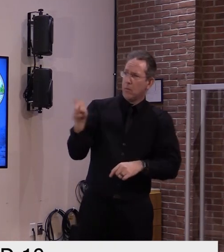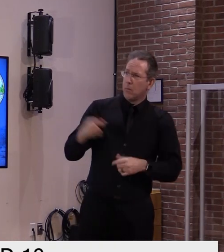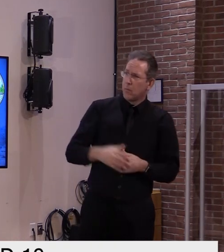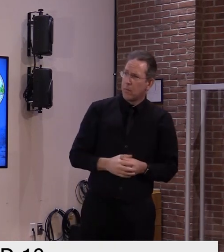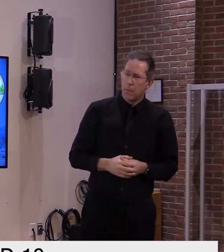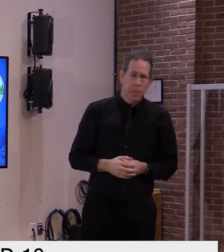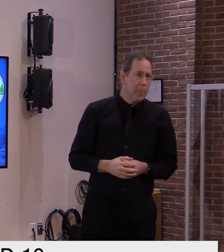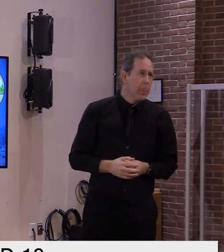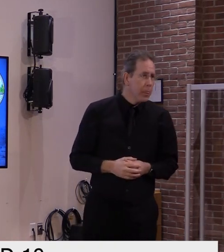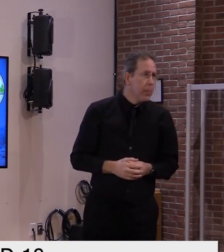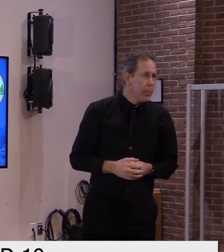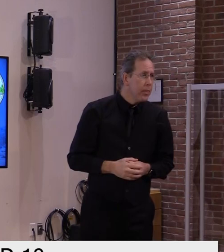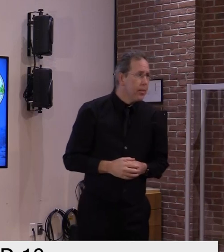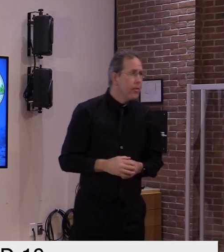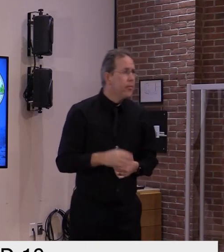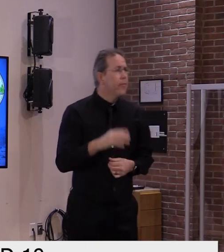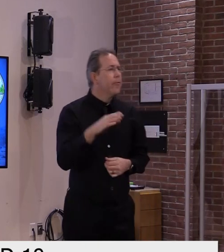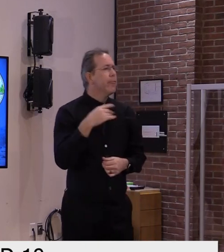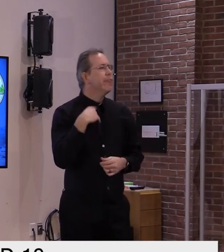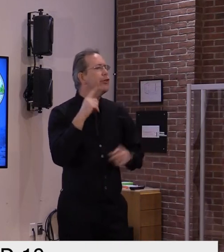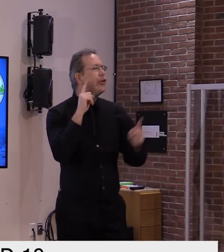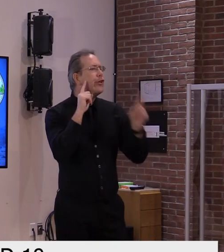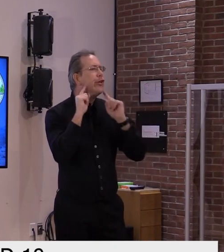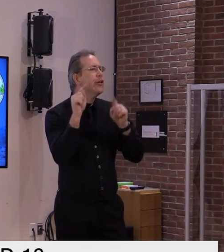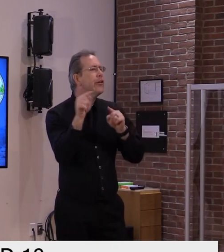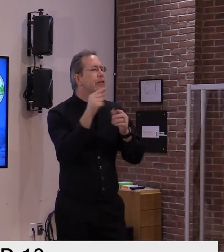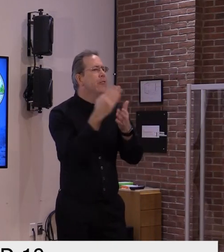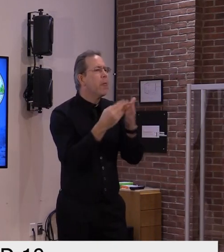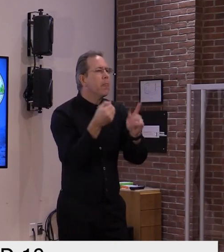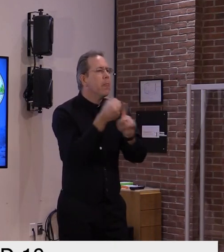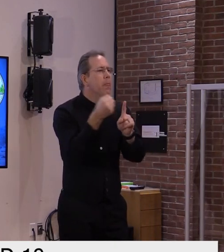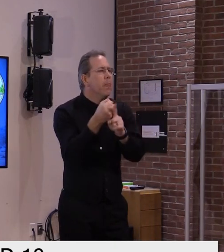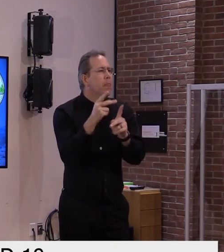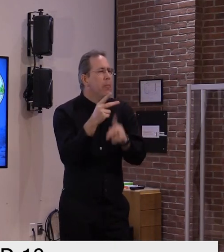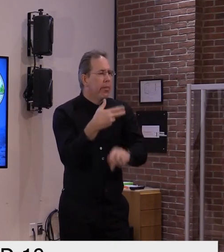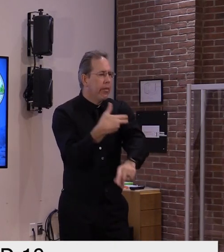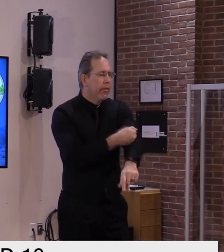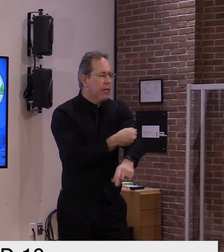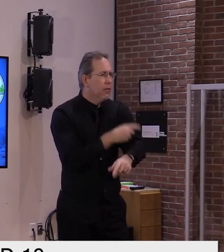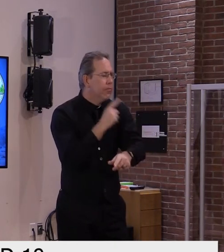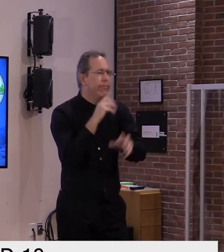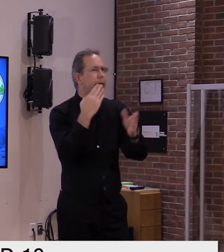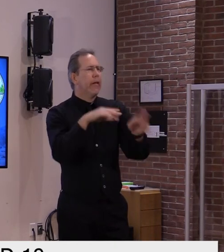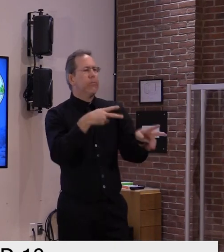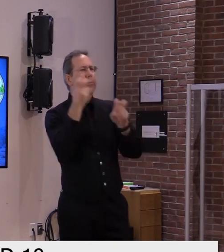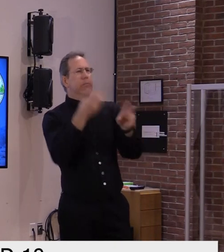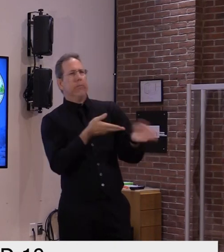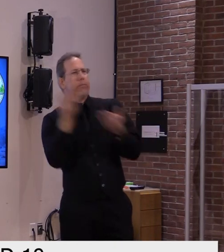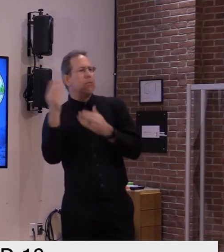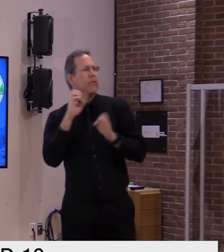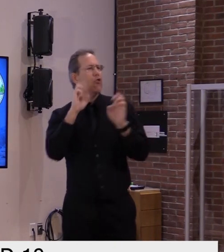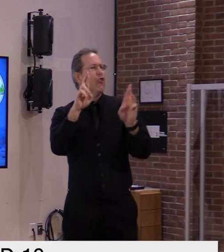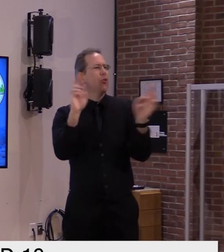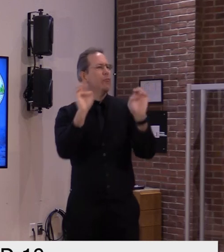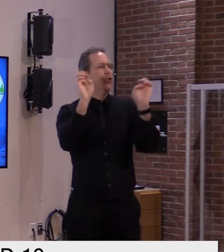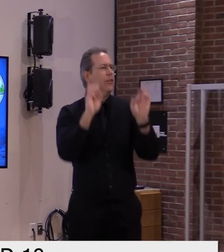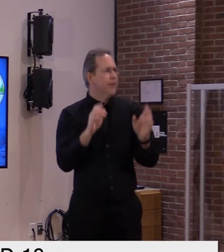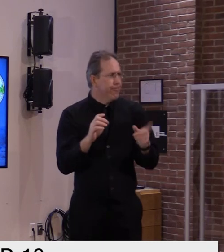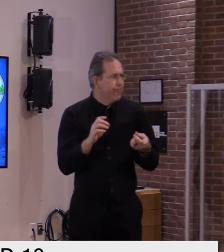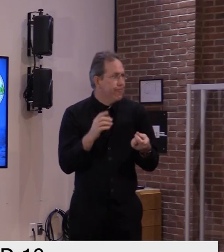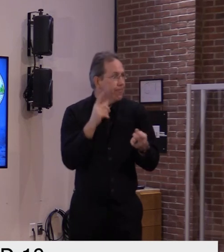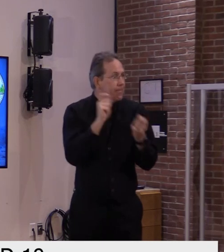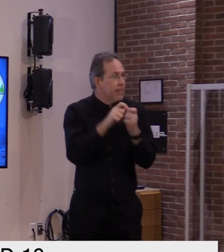So, yes, I've heard of several people who had to be transported to an emergency room. I don't know the details of those.